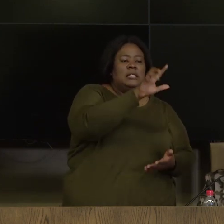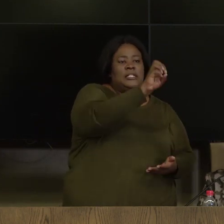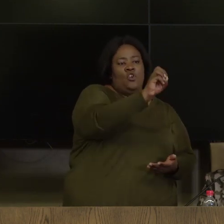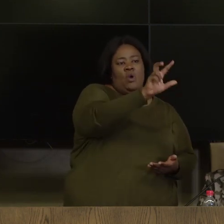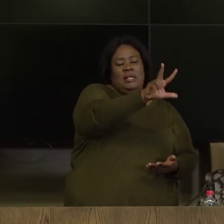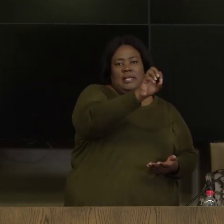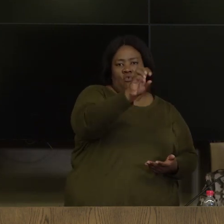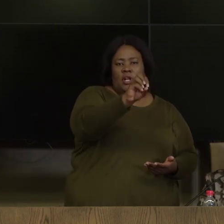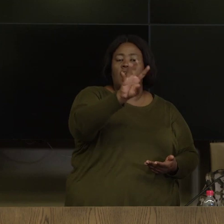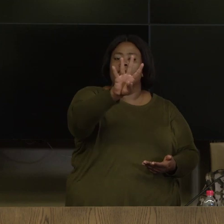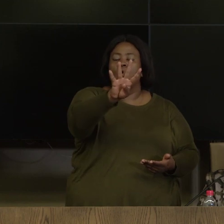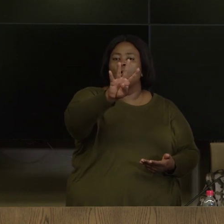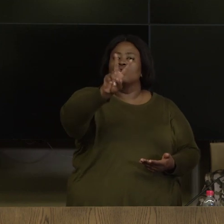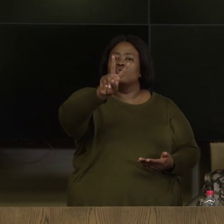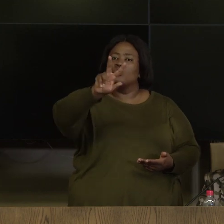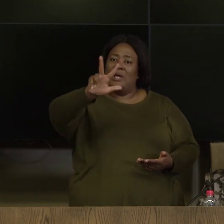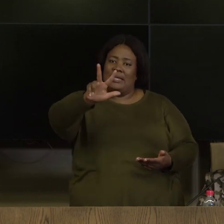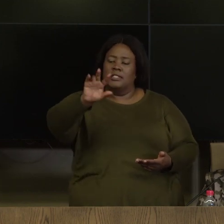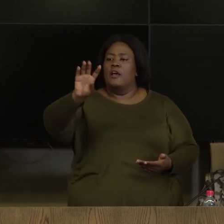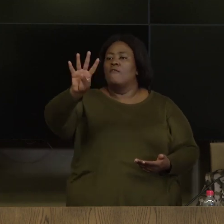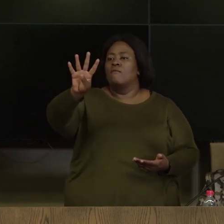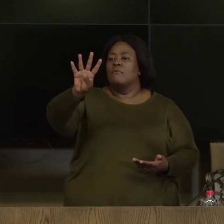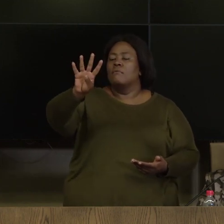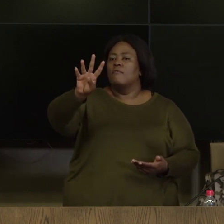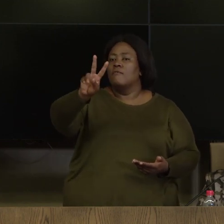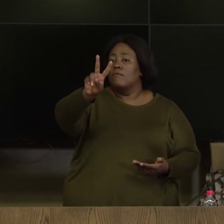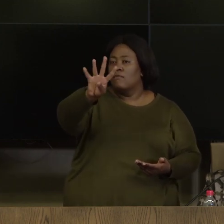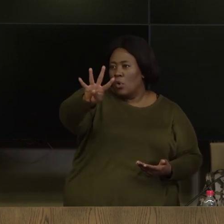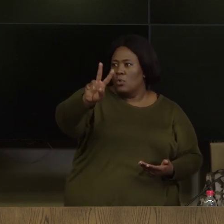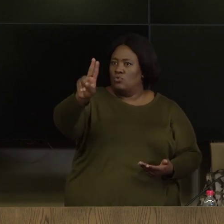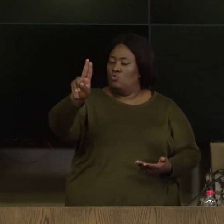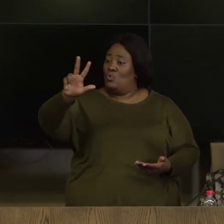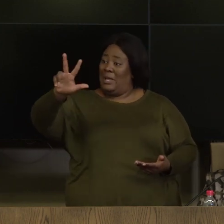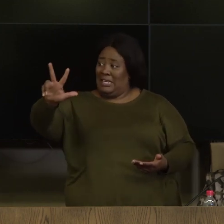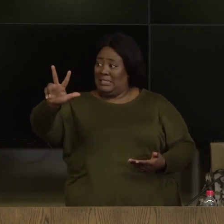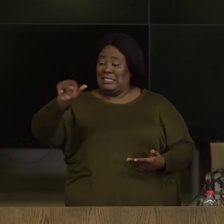0800 428 428. That number is working